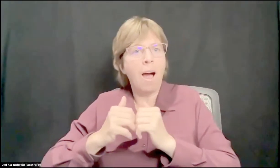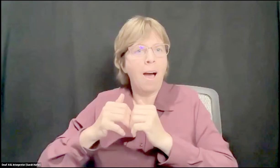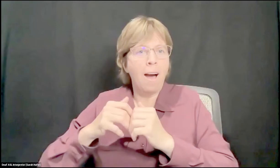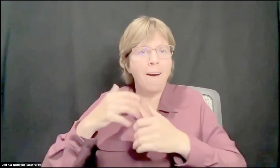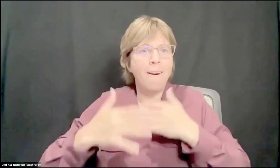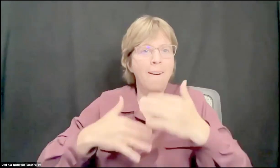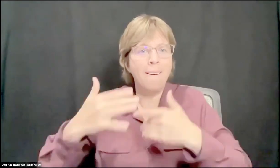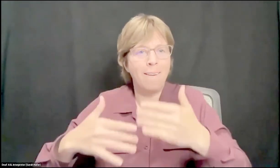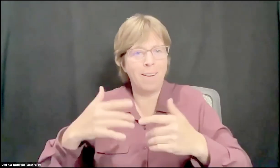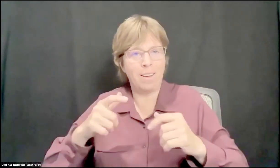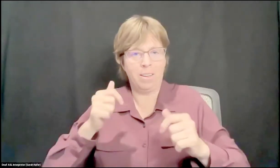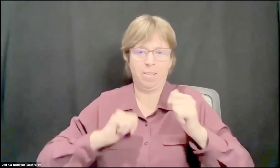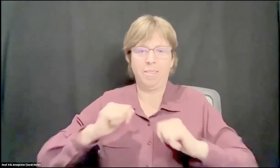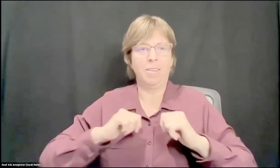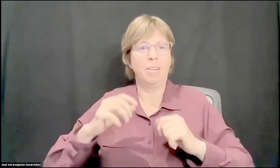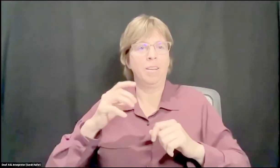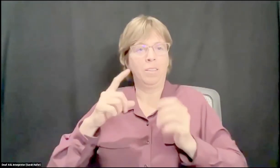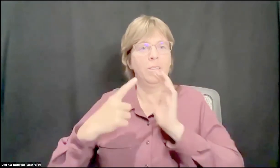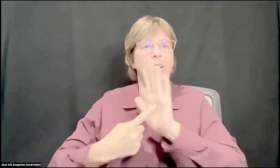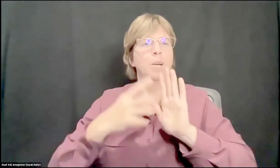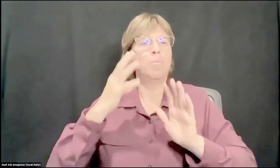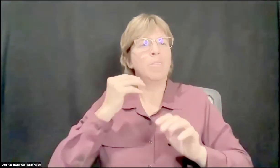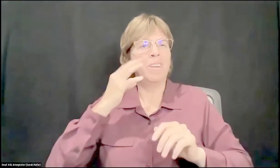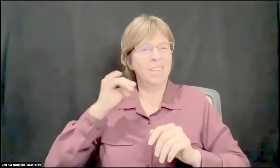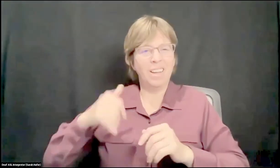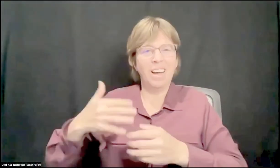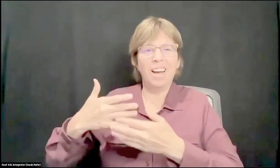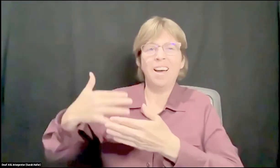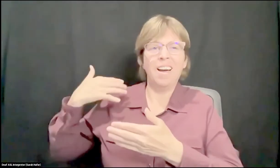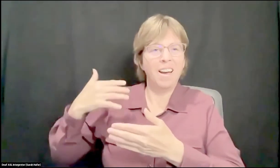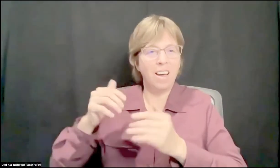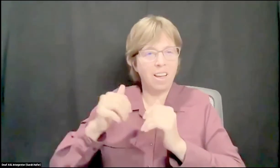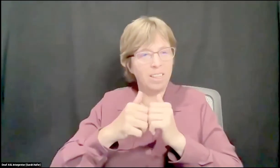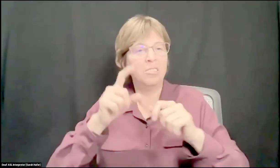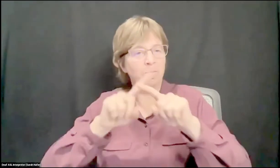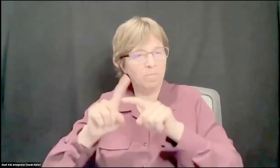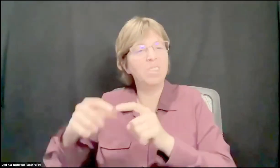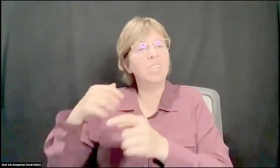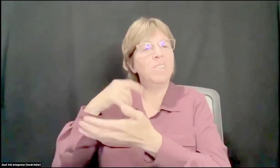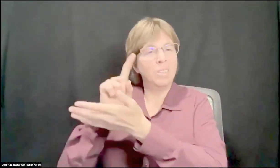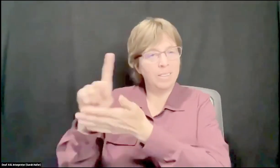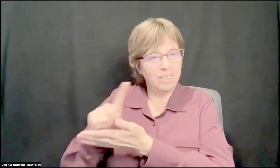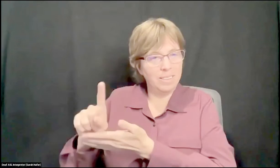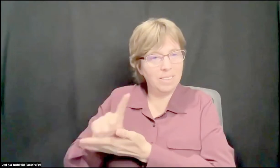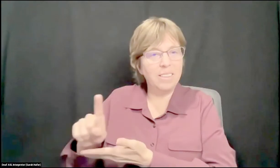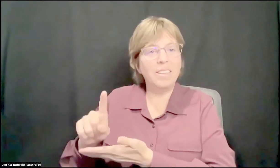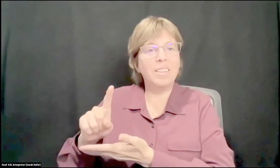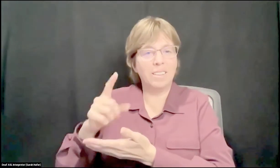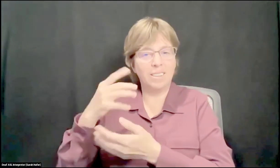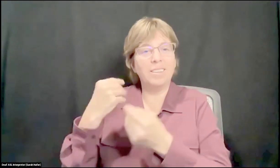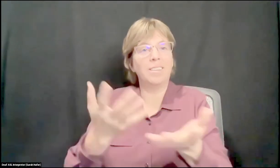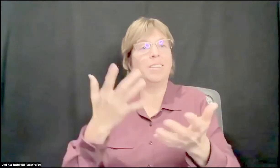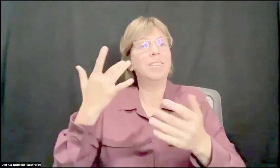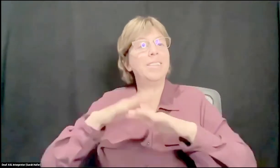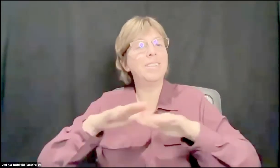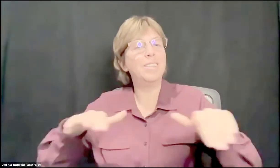rotate on a weekly, even daily basis to keep it fresh and fun for students.